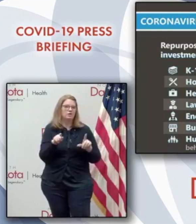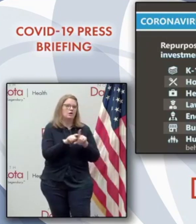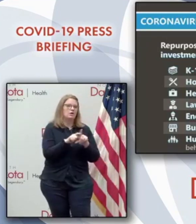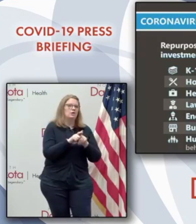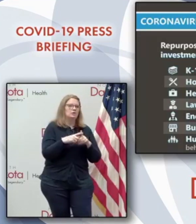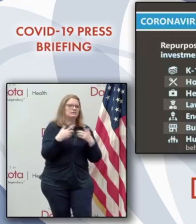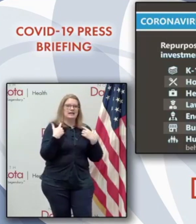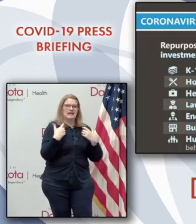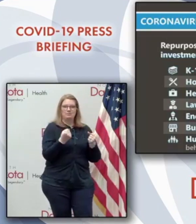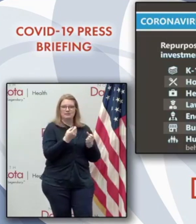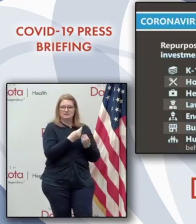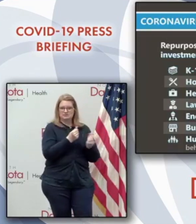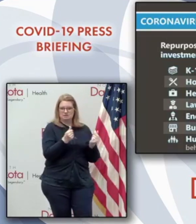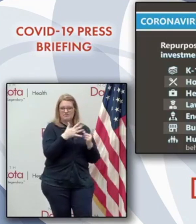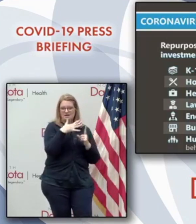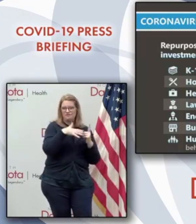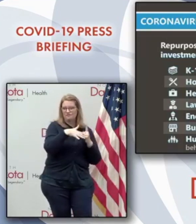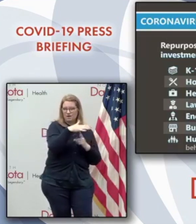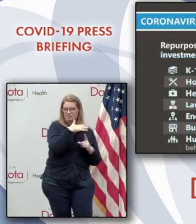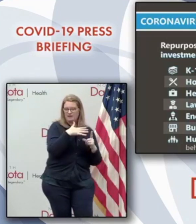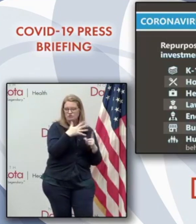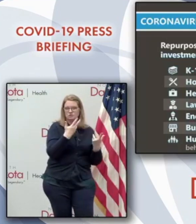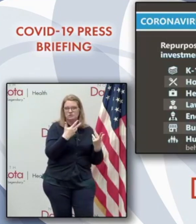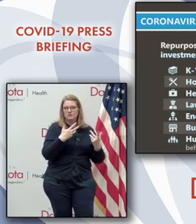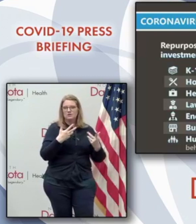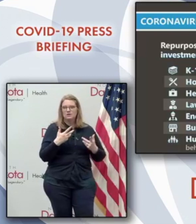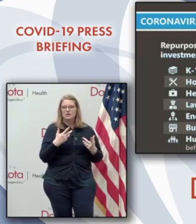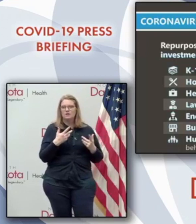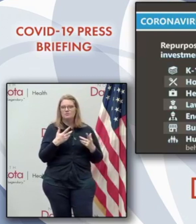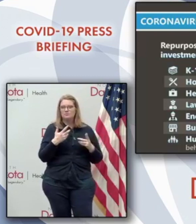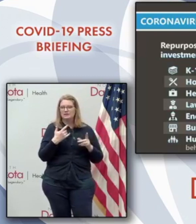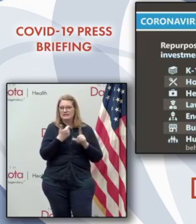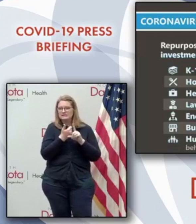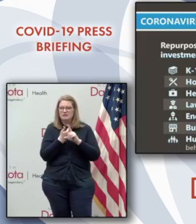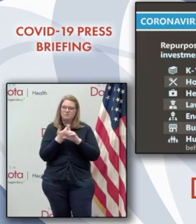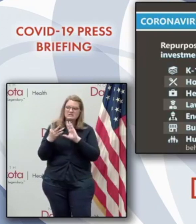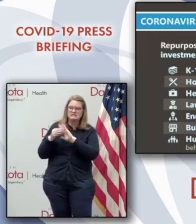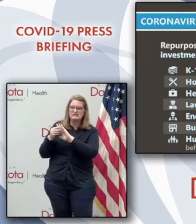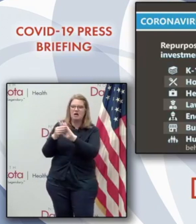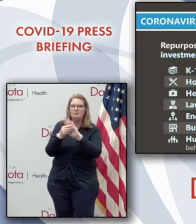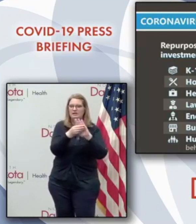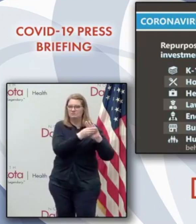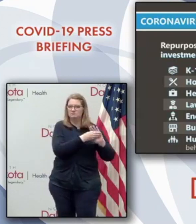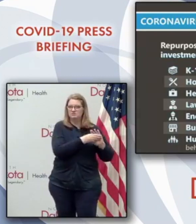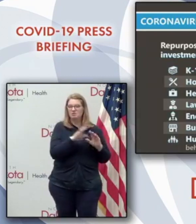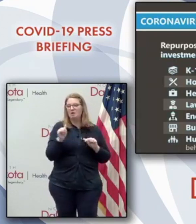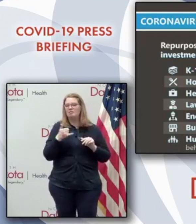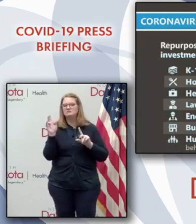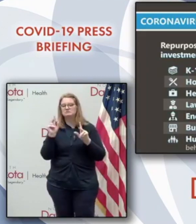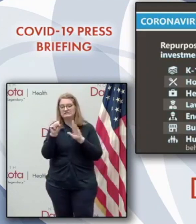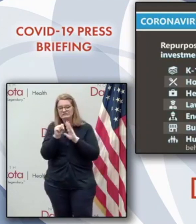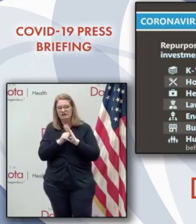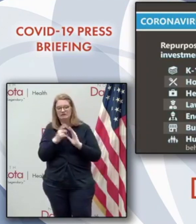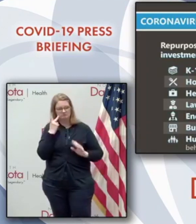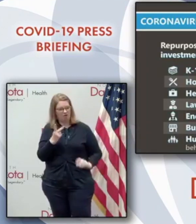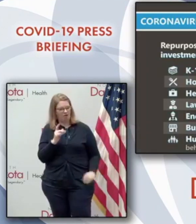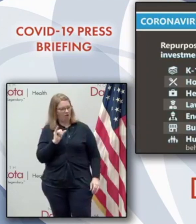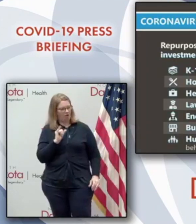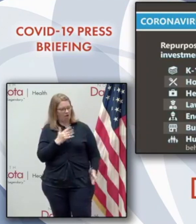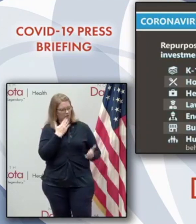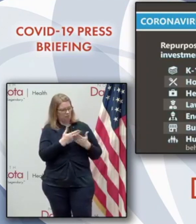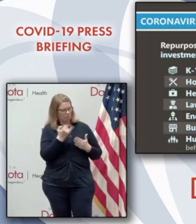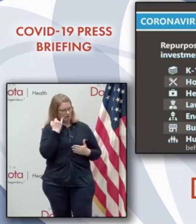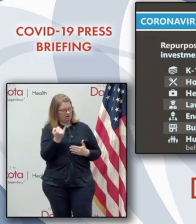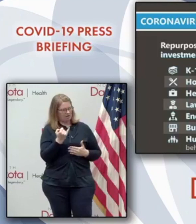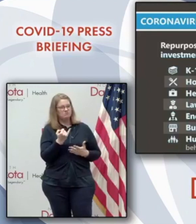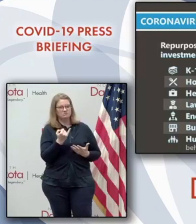environmental issue. We were one of the first to launch that. That was copied by other states. And again, here we're repurposing some